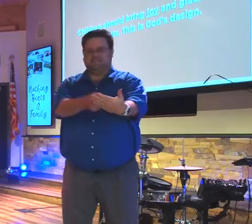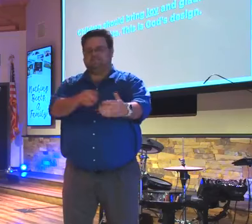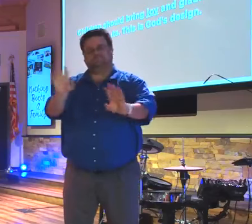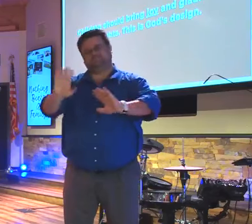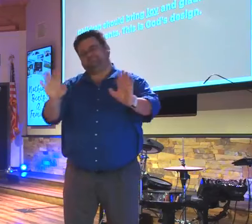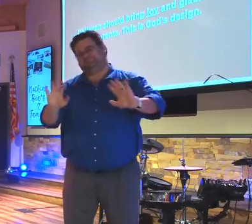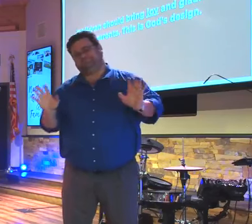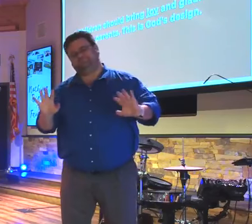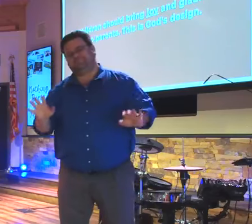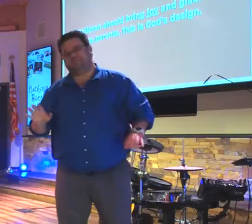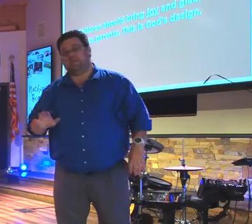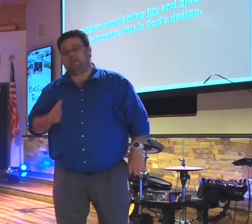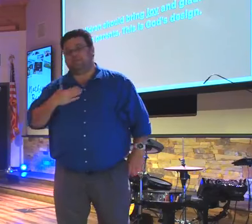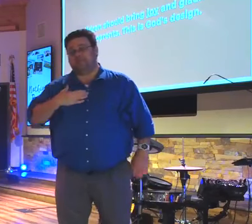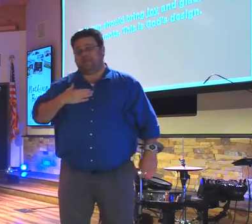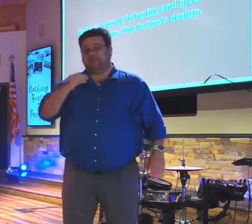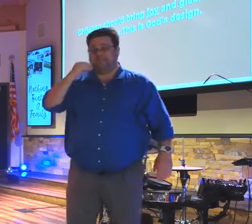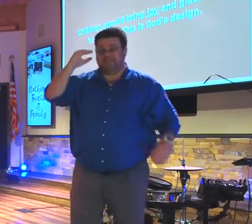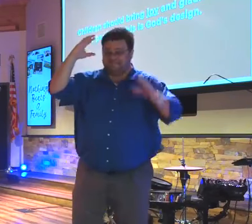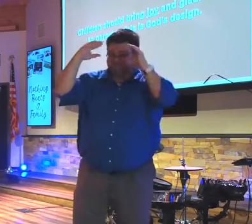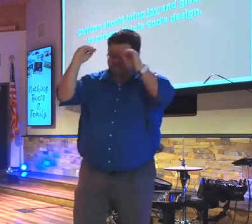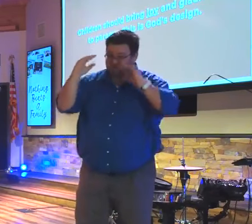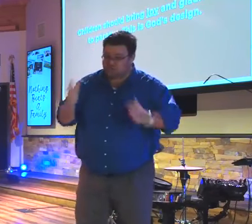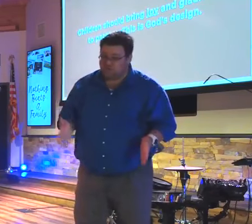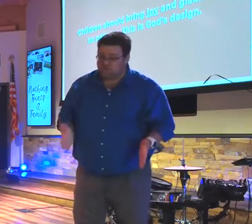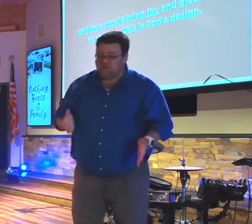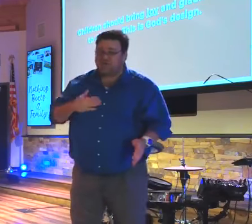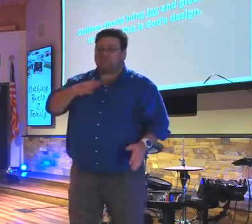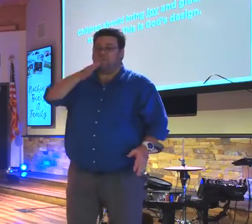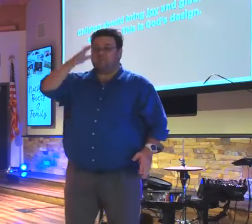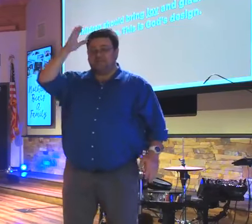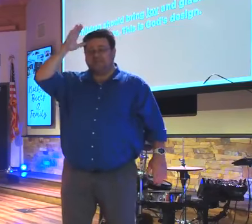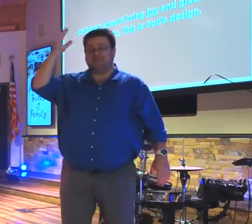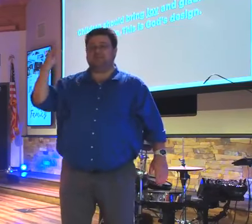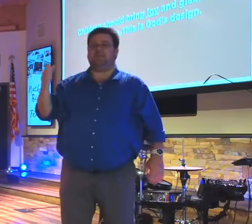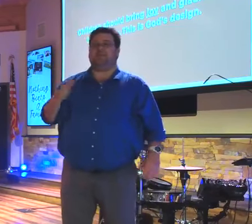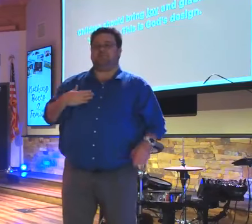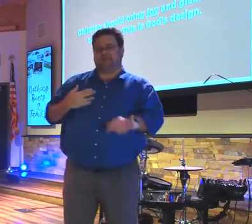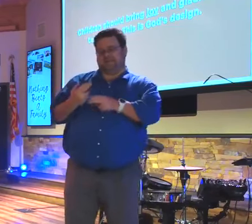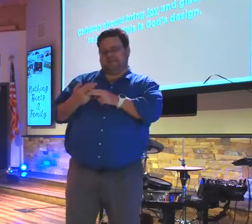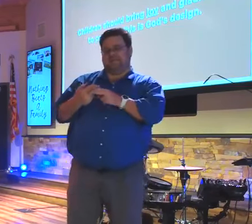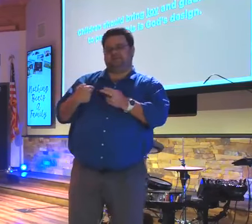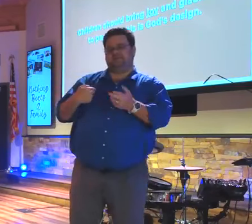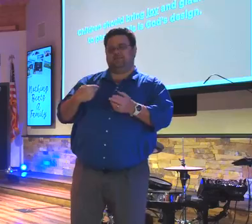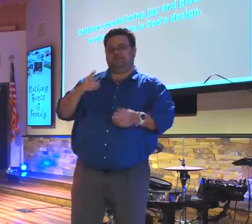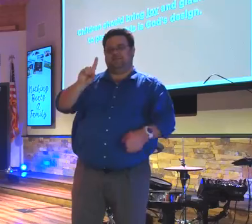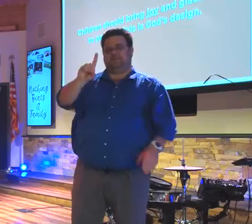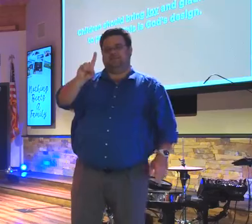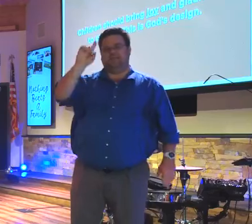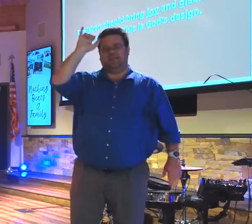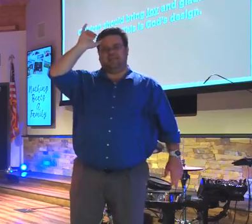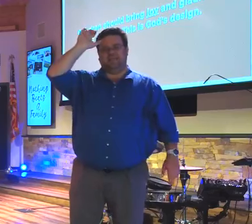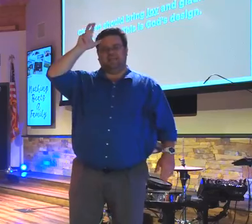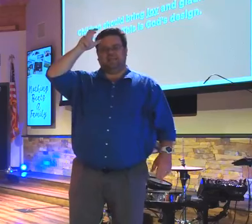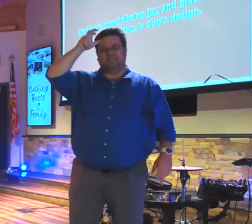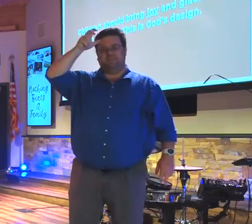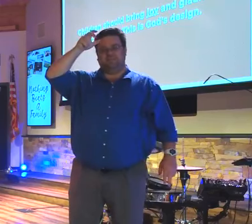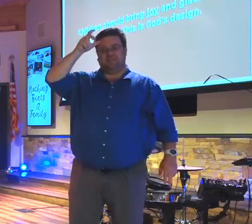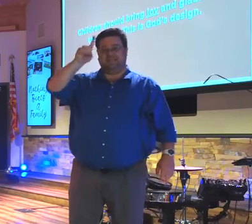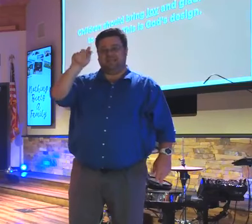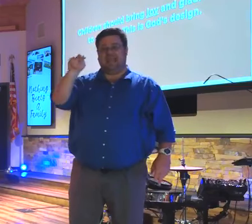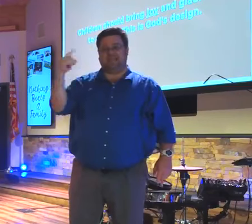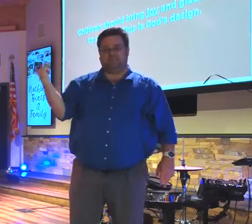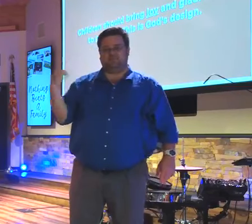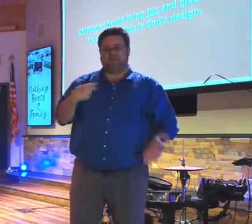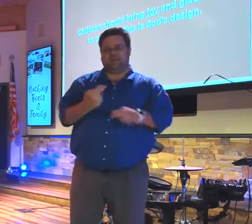Growing up, my teachers and my parents, probably a nickname would have been, instead of Pastor Dan, Demon Dan.